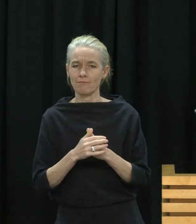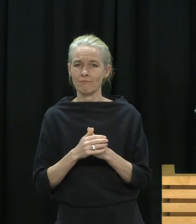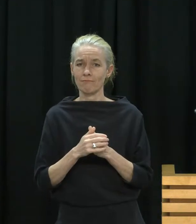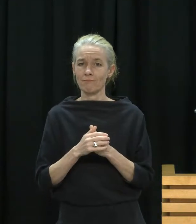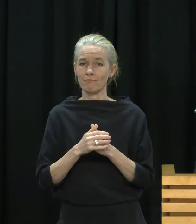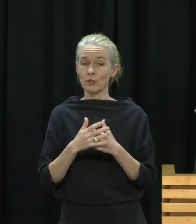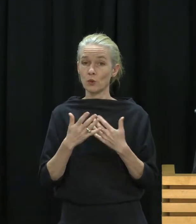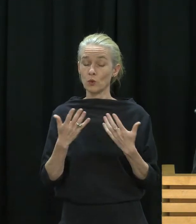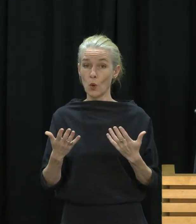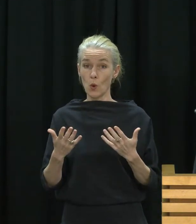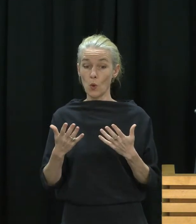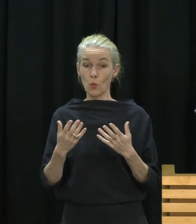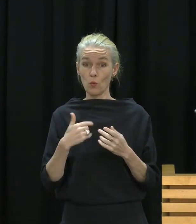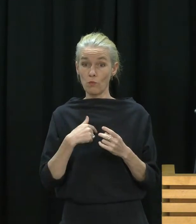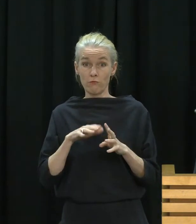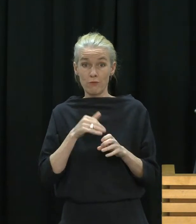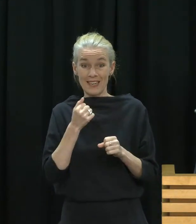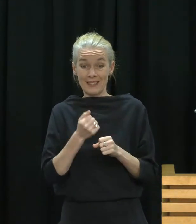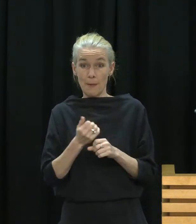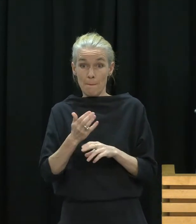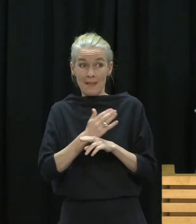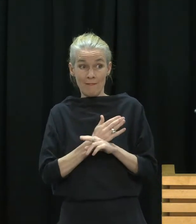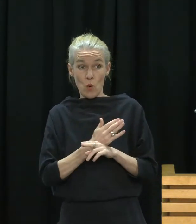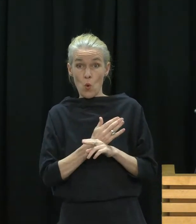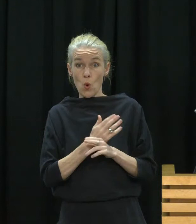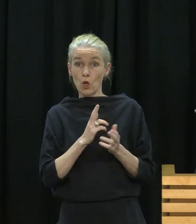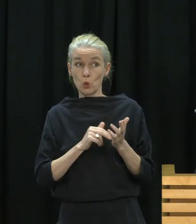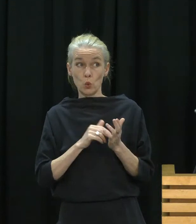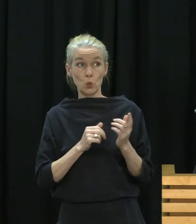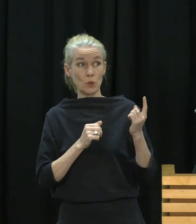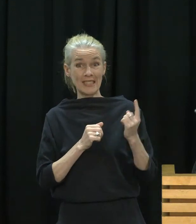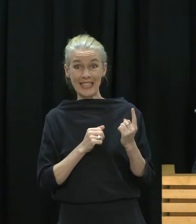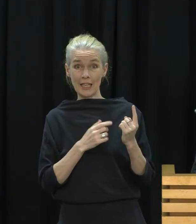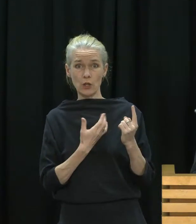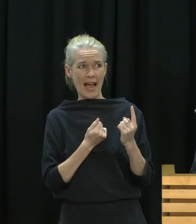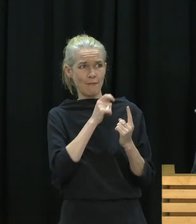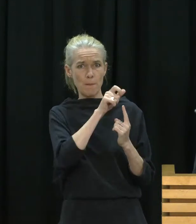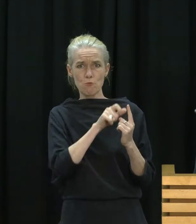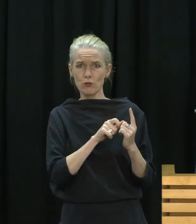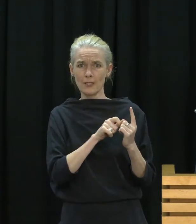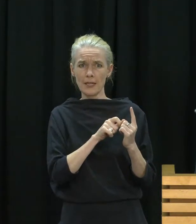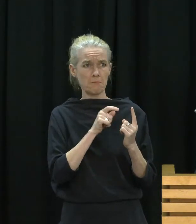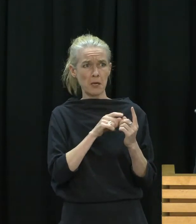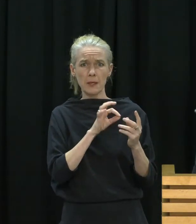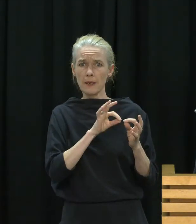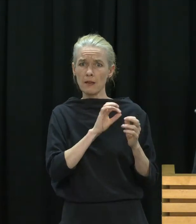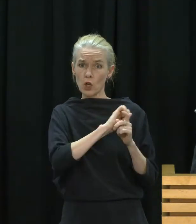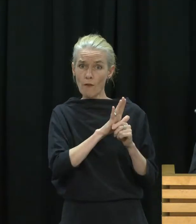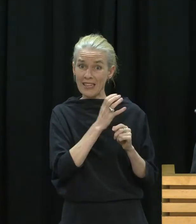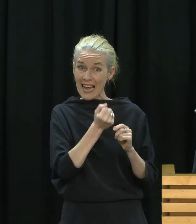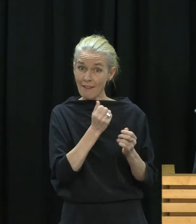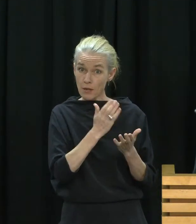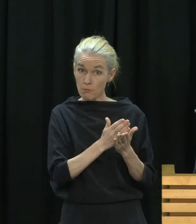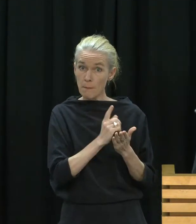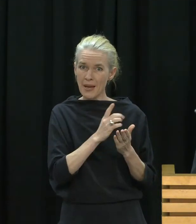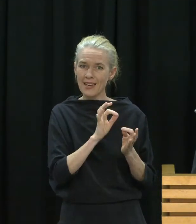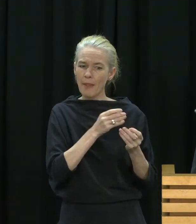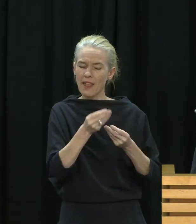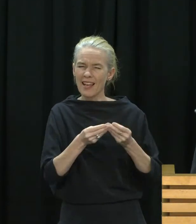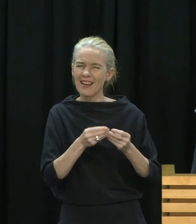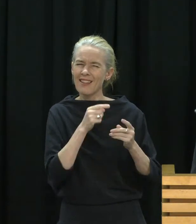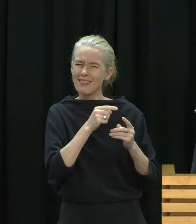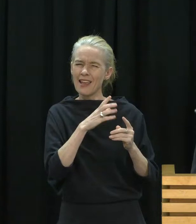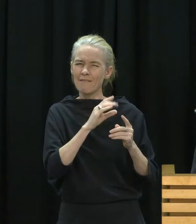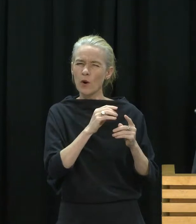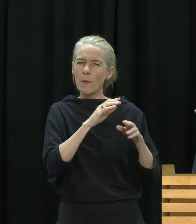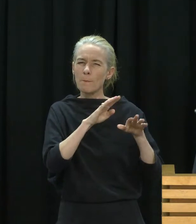UK, no further onward spread. That, of course, would be our hope, and so far that looks good. I think the fact that this person had had at